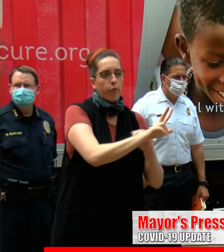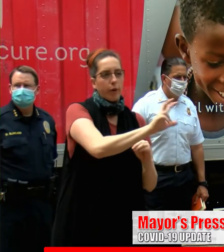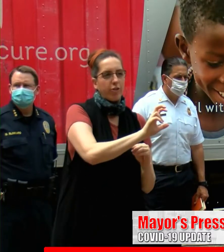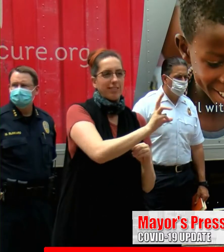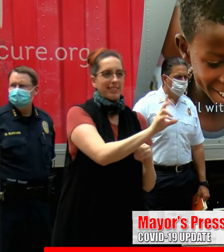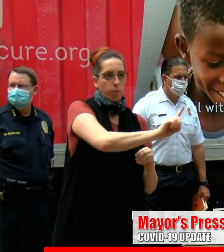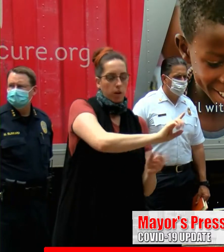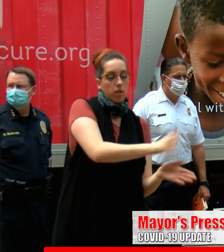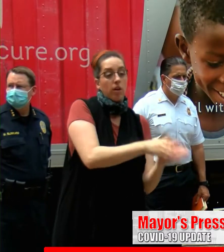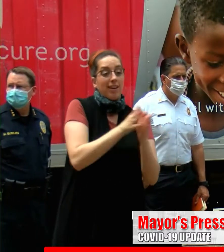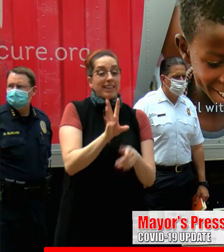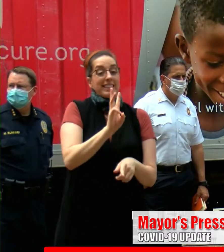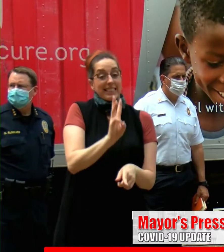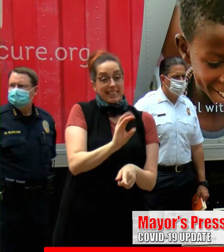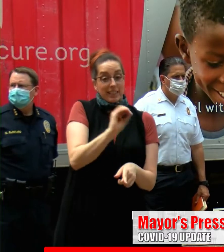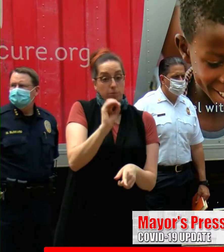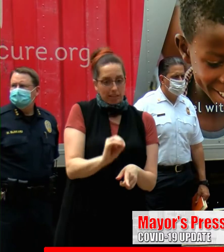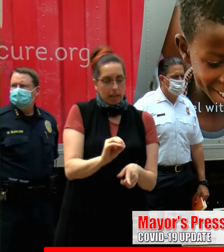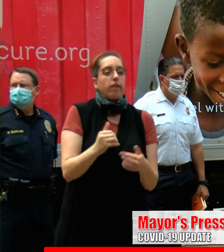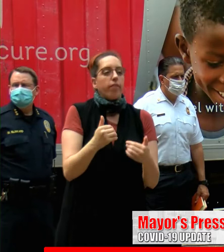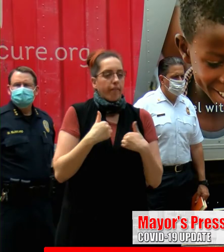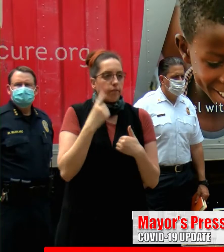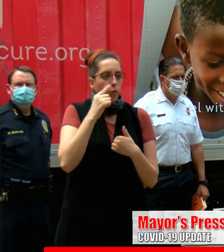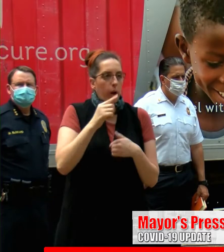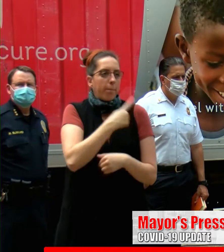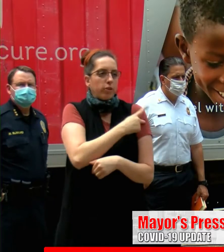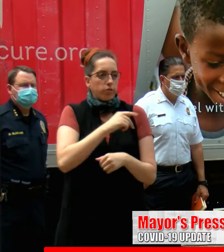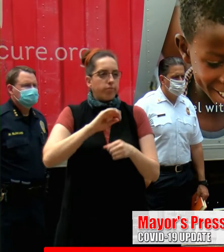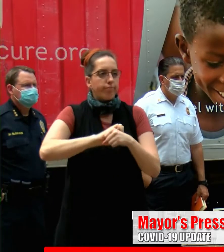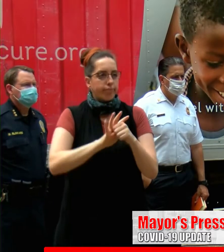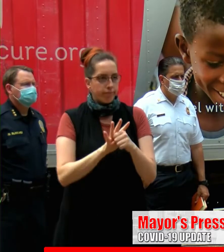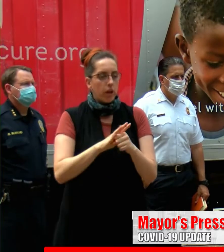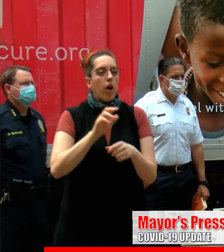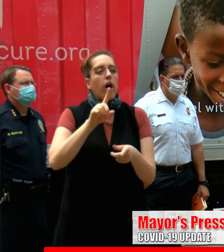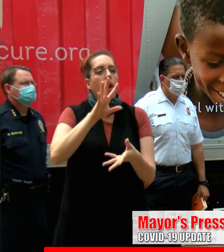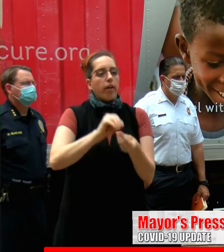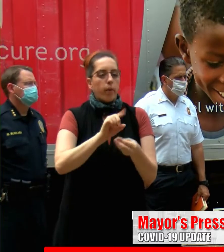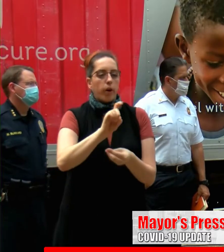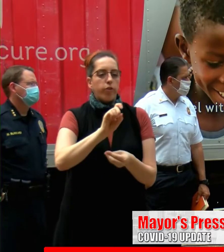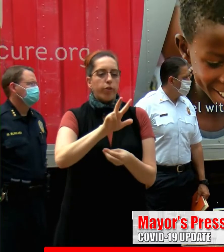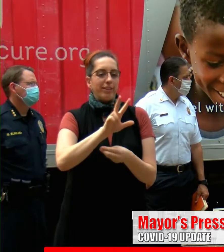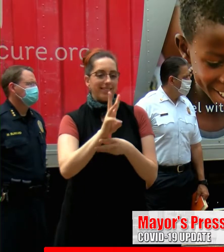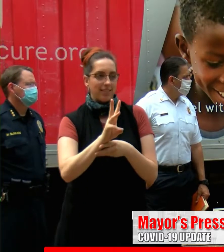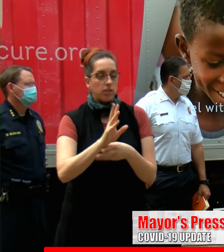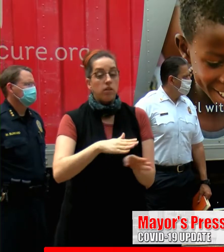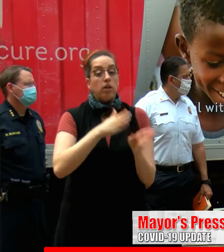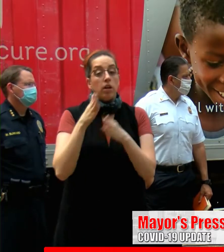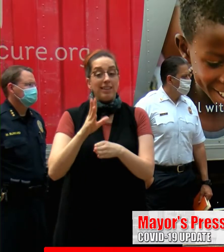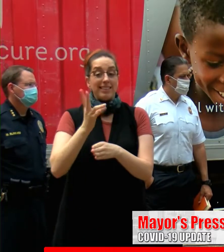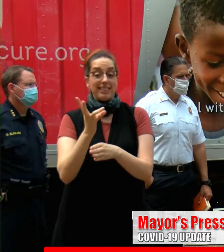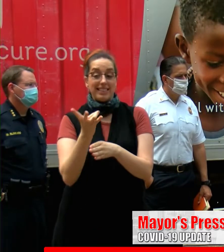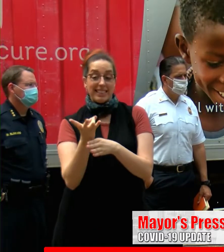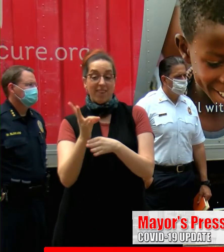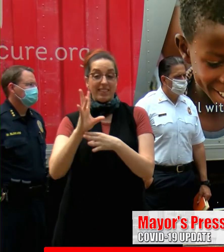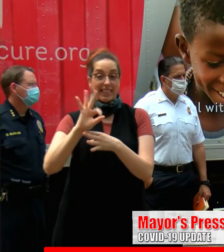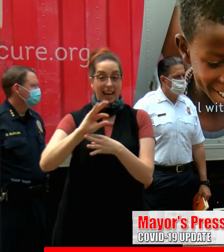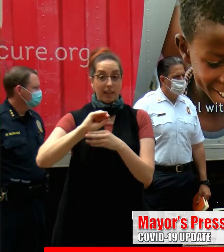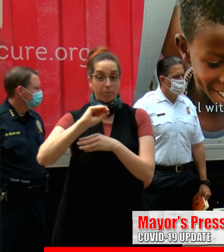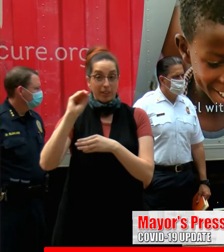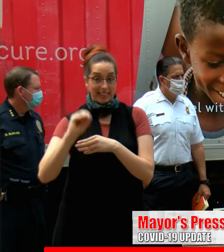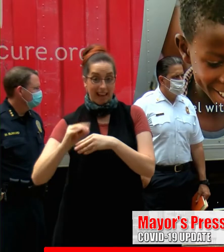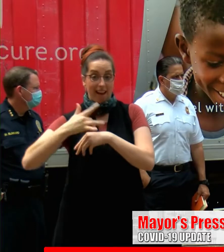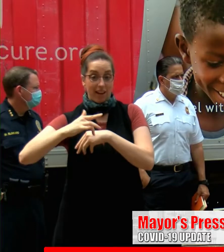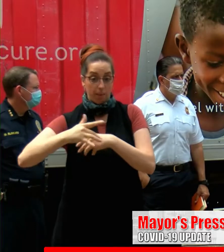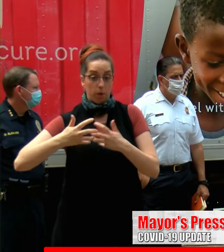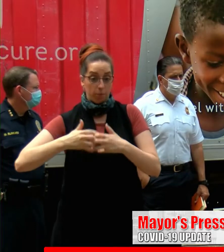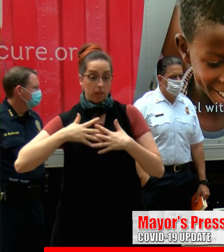6% currently occupied COVID-19, that number is 136. 79% of the ventilators available without